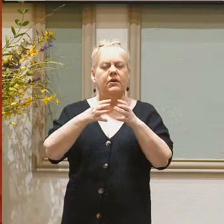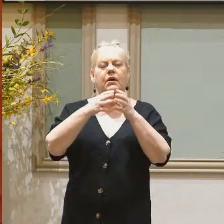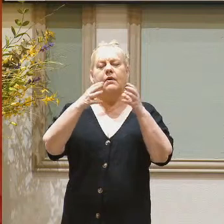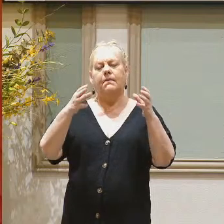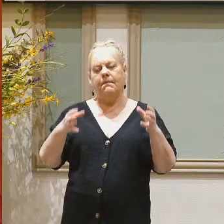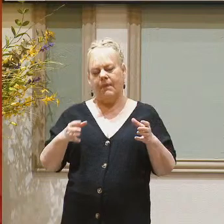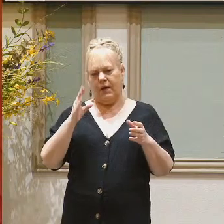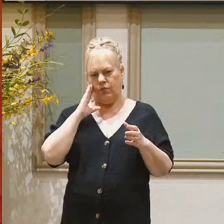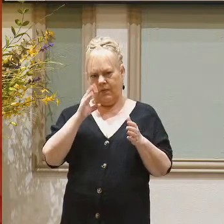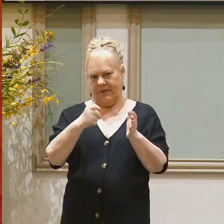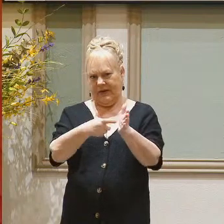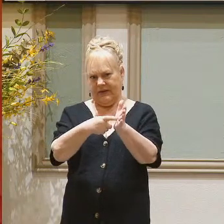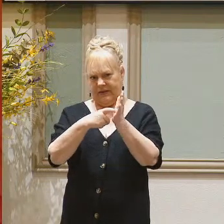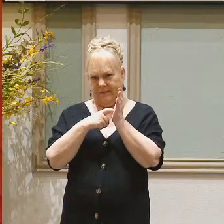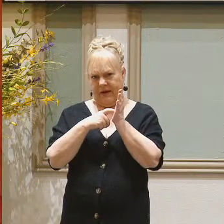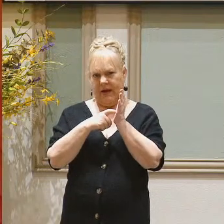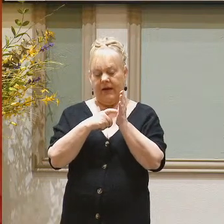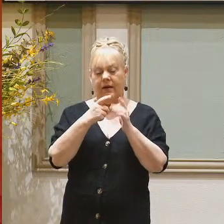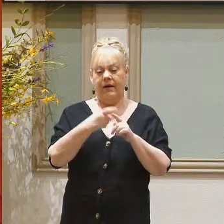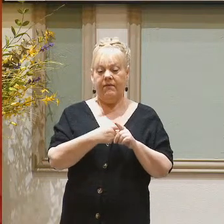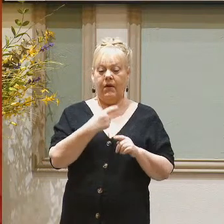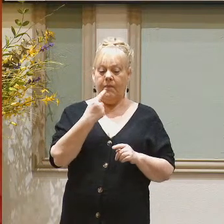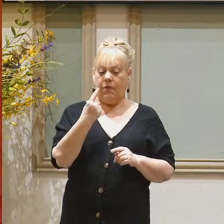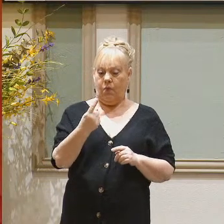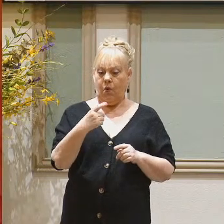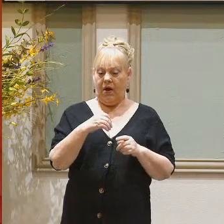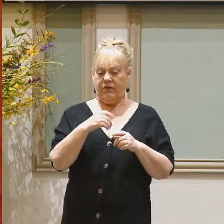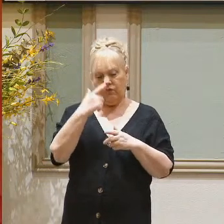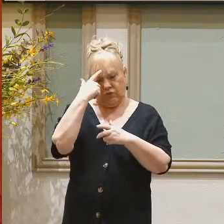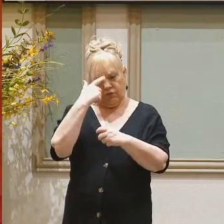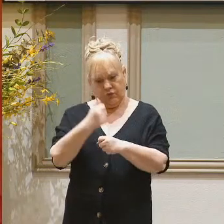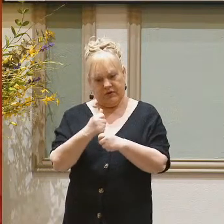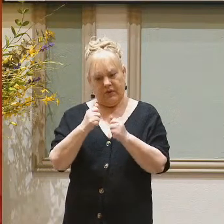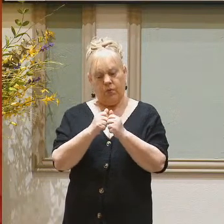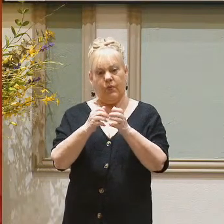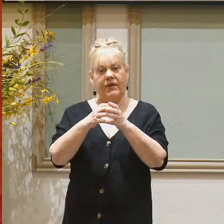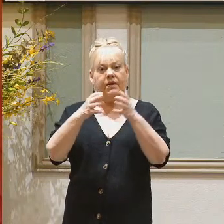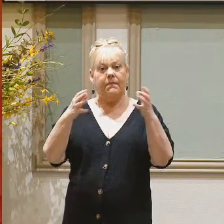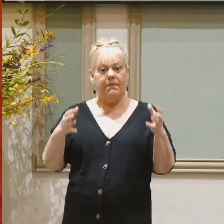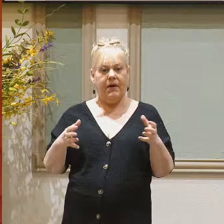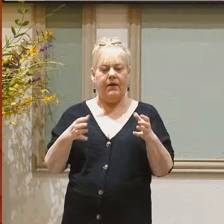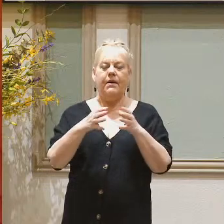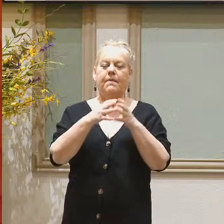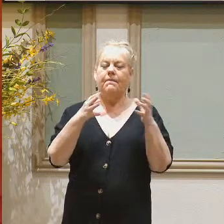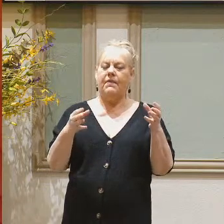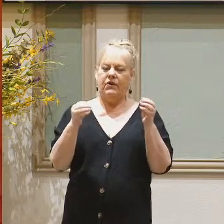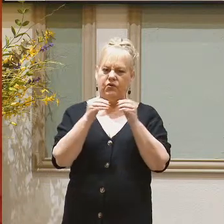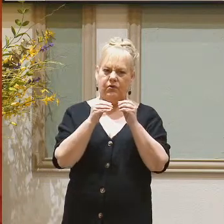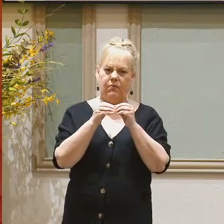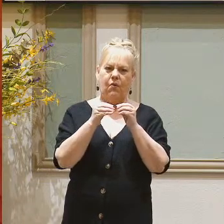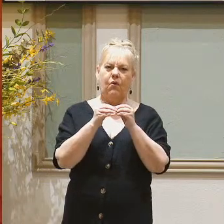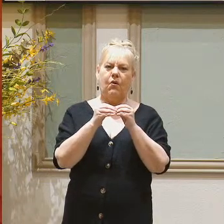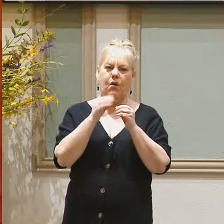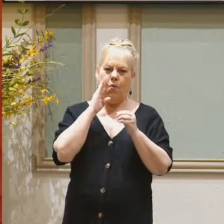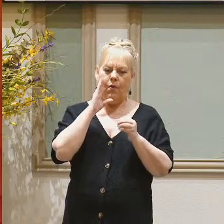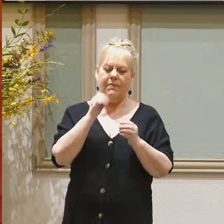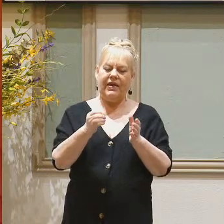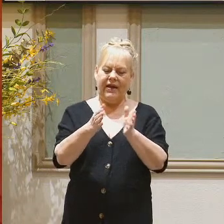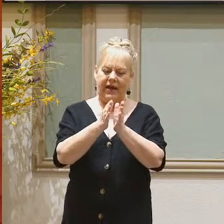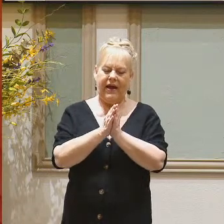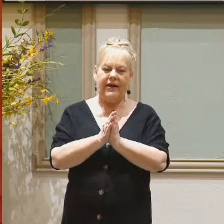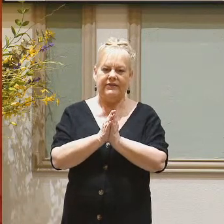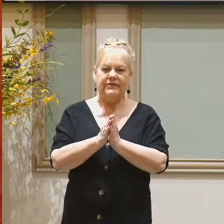much will be demanded. And from the one who has been entrusted with much, much more will be